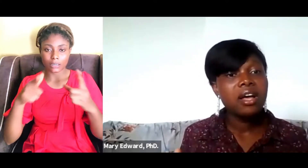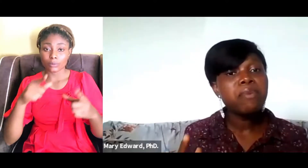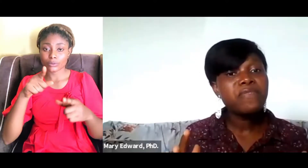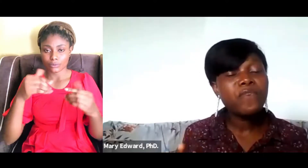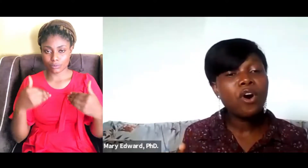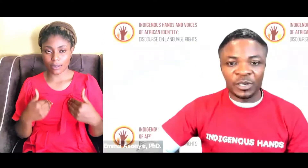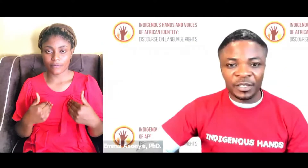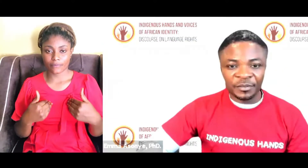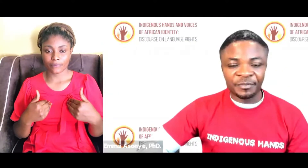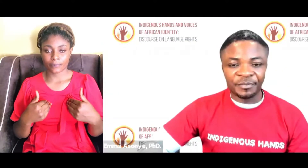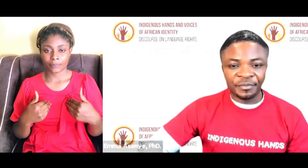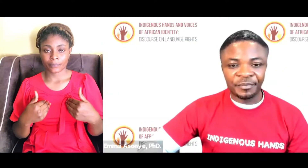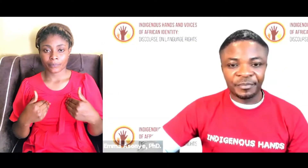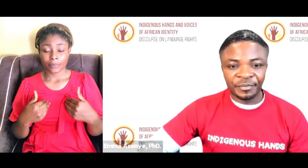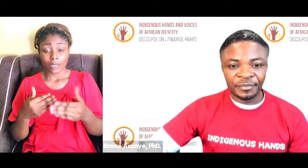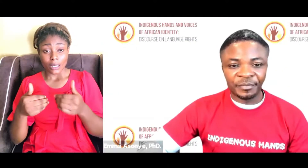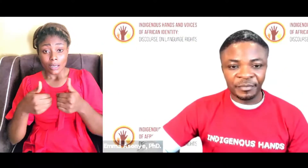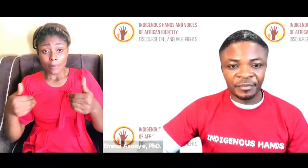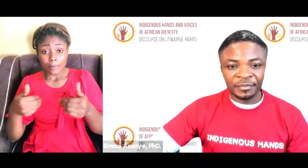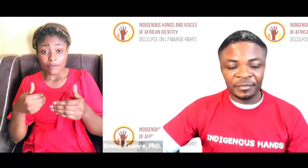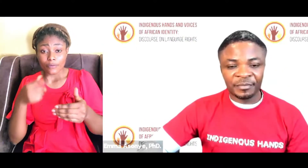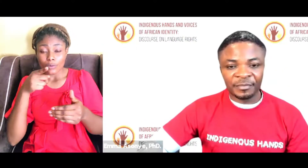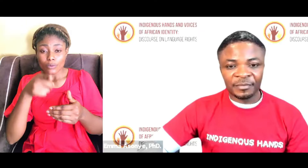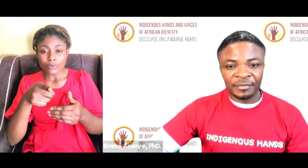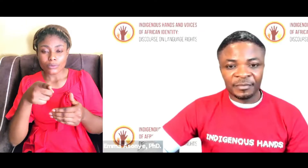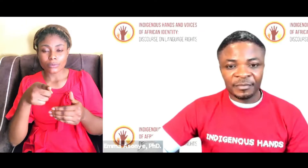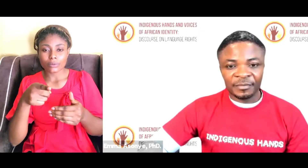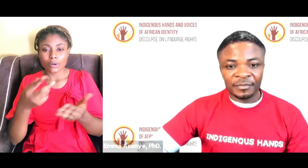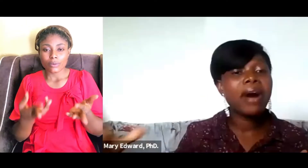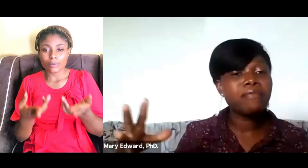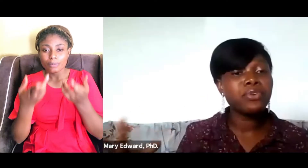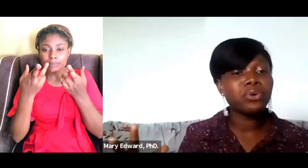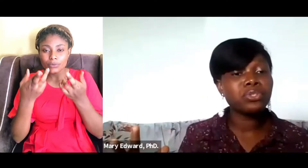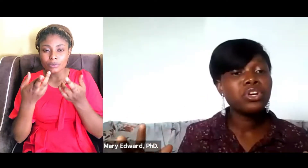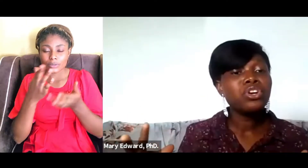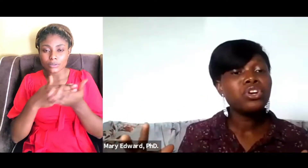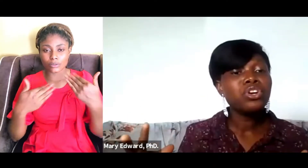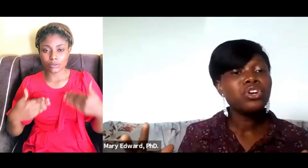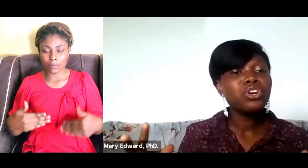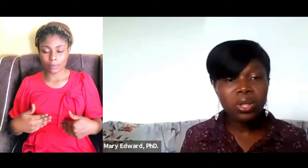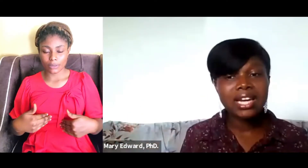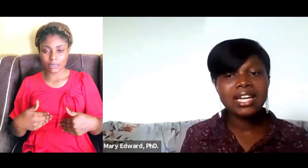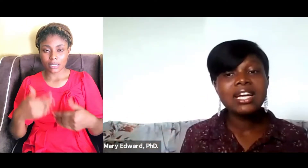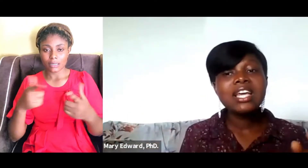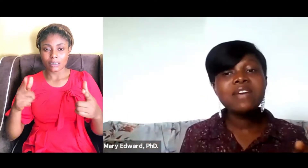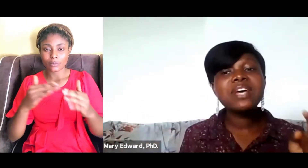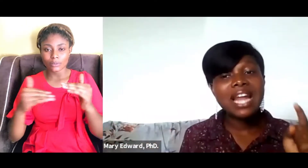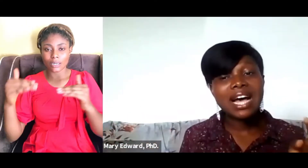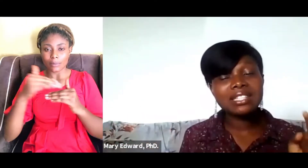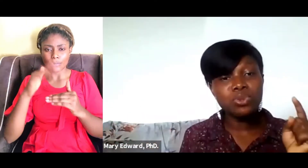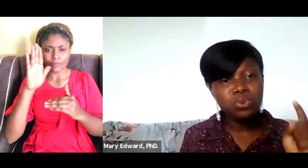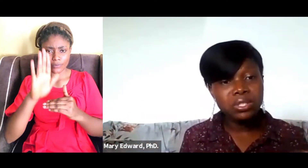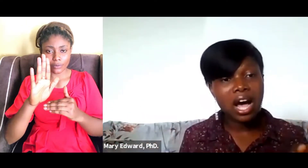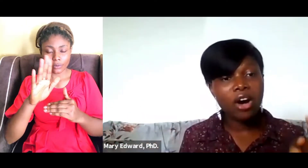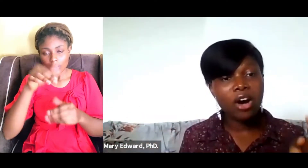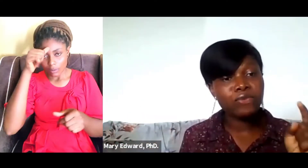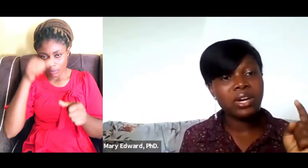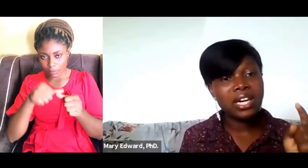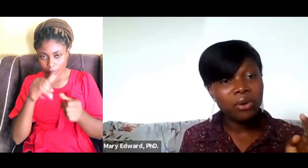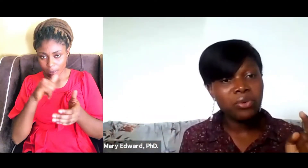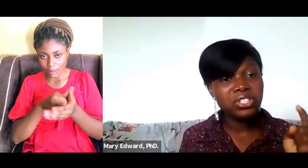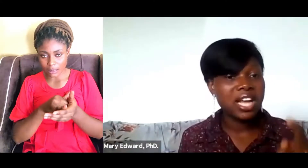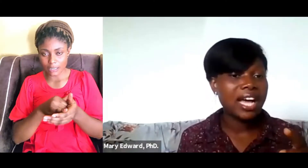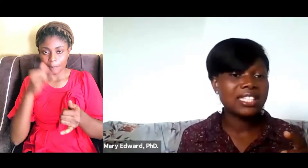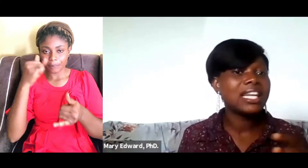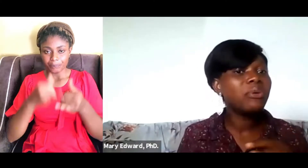have. Before you raise somebody else's language above yours, you should know that if the last user of